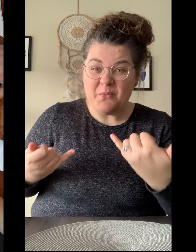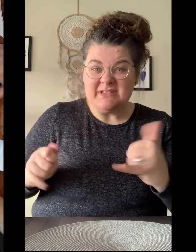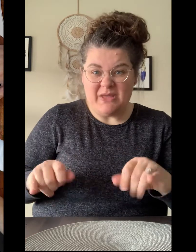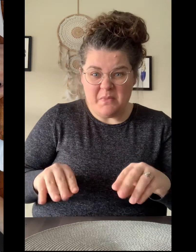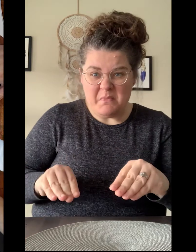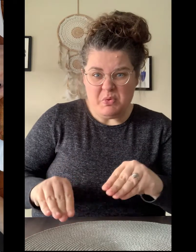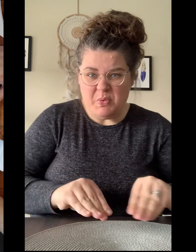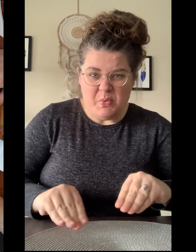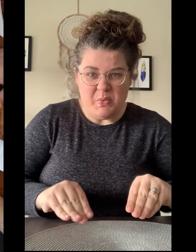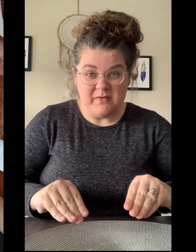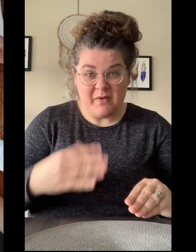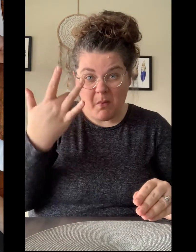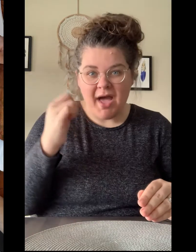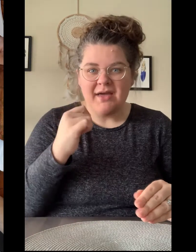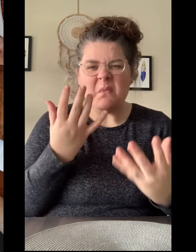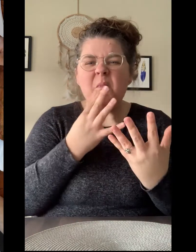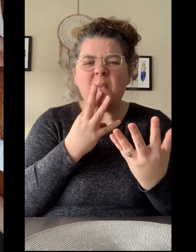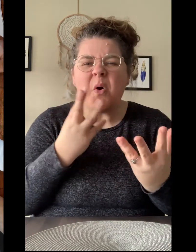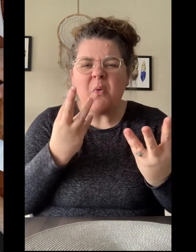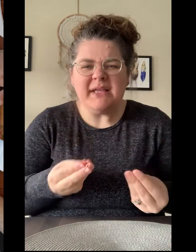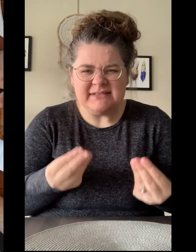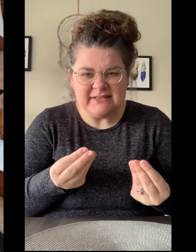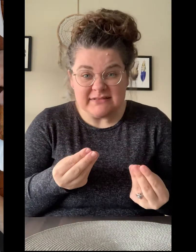still move all over the place because it's still wet.